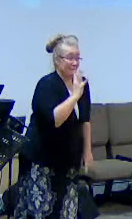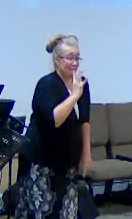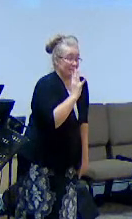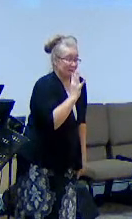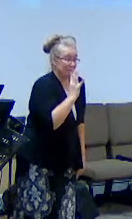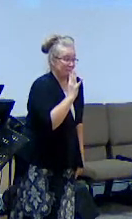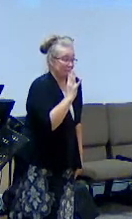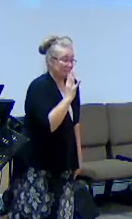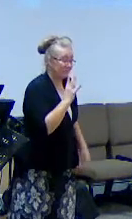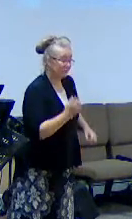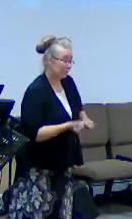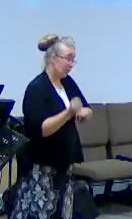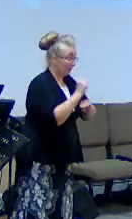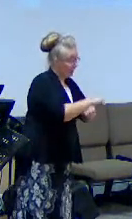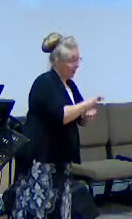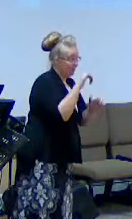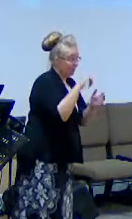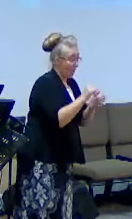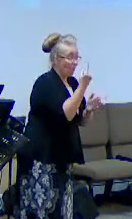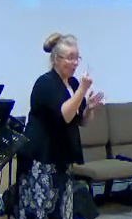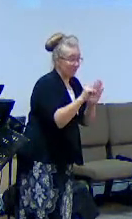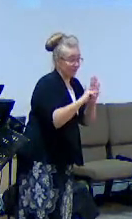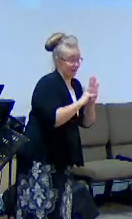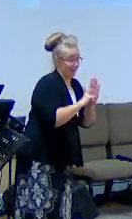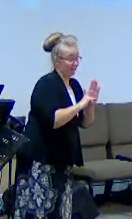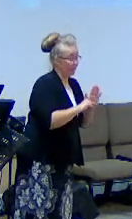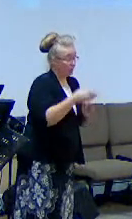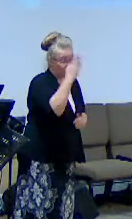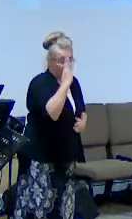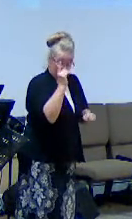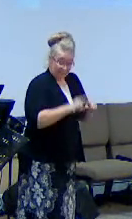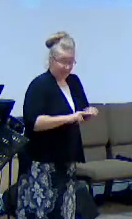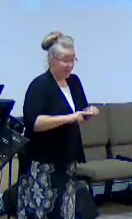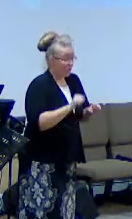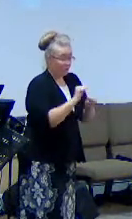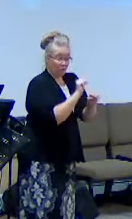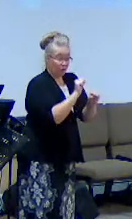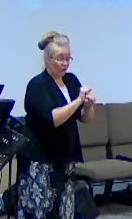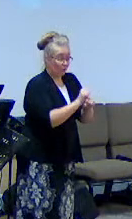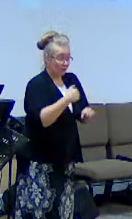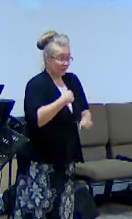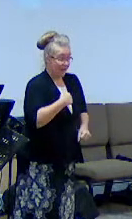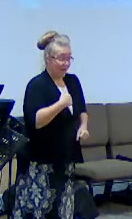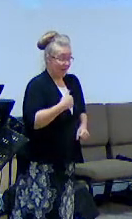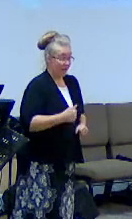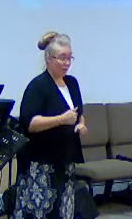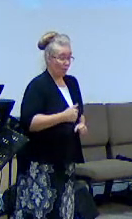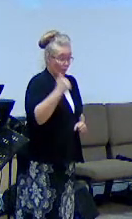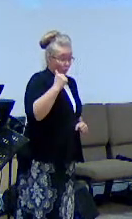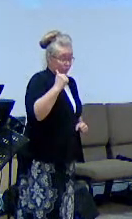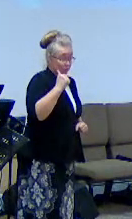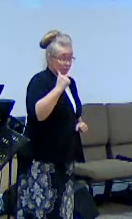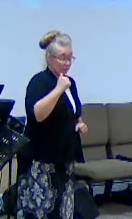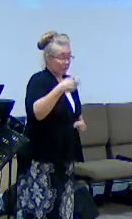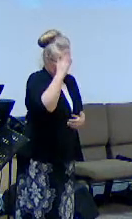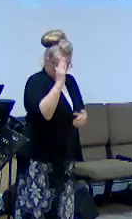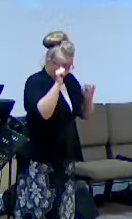Amen. God can't work with I won'ts. God can work with I wills.